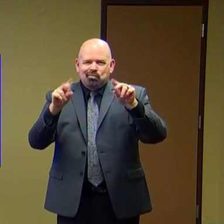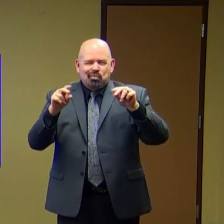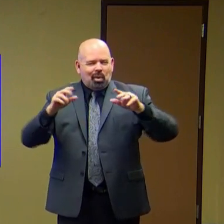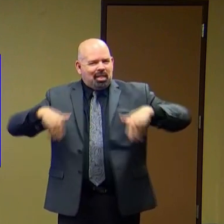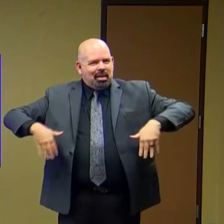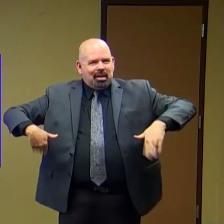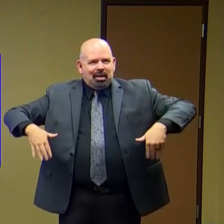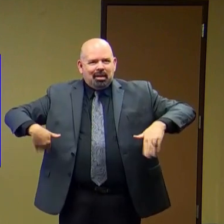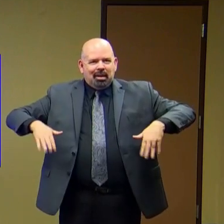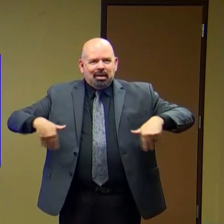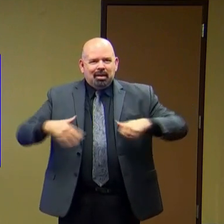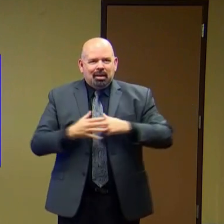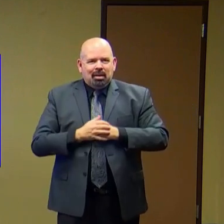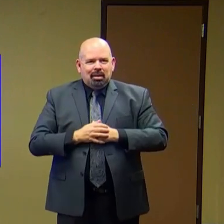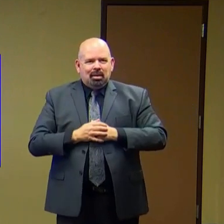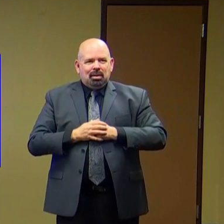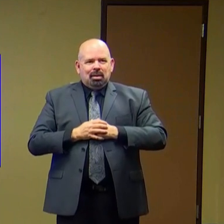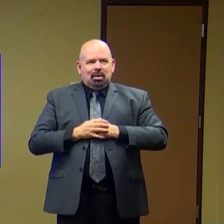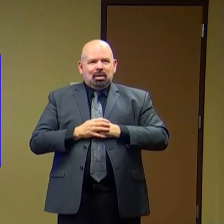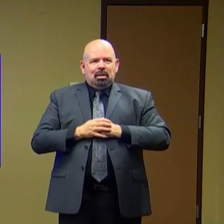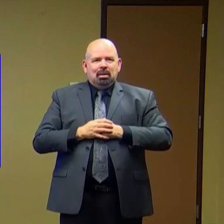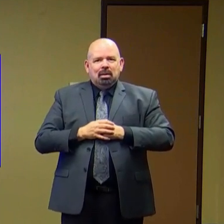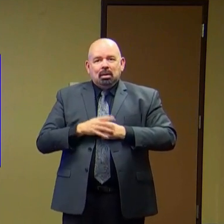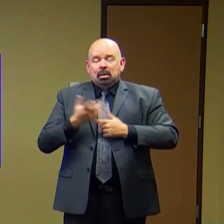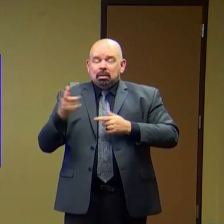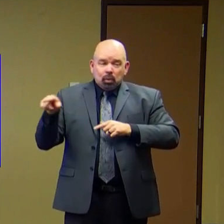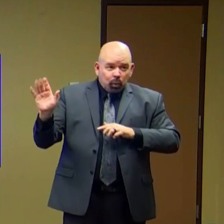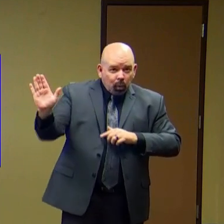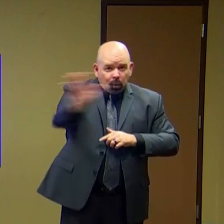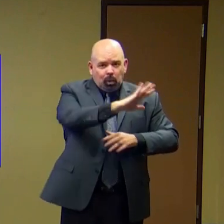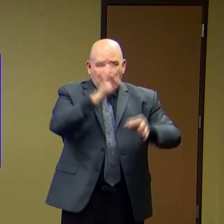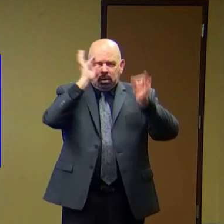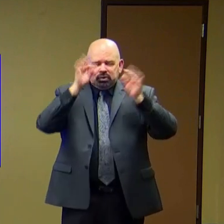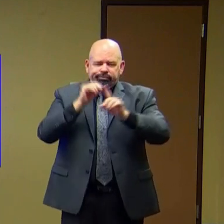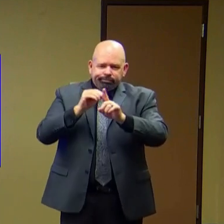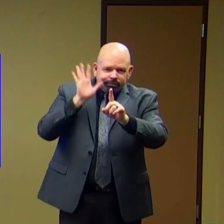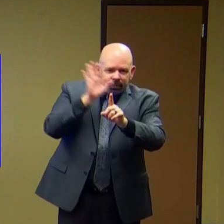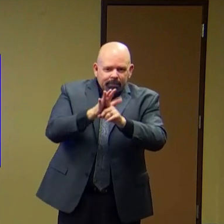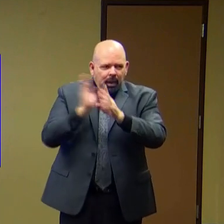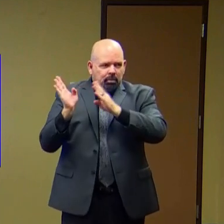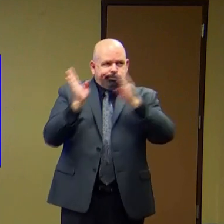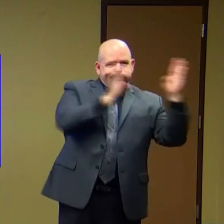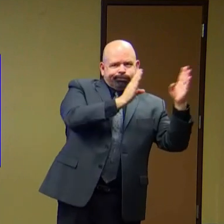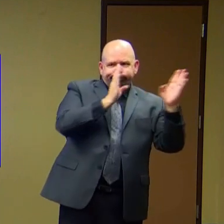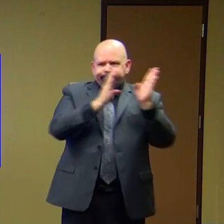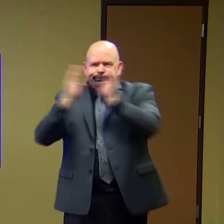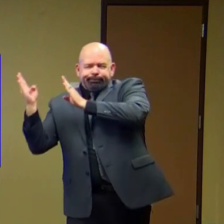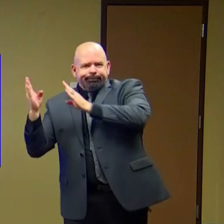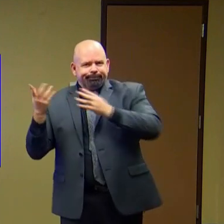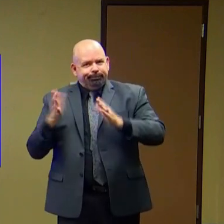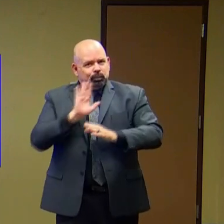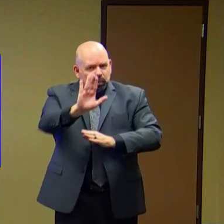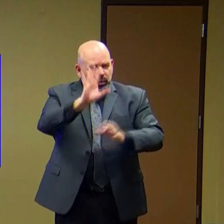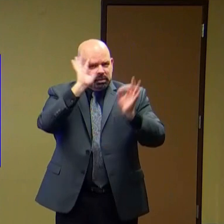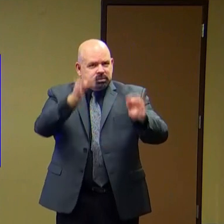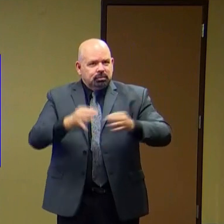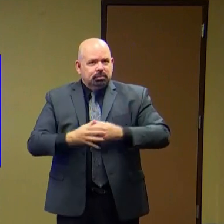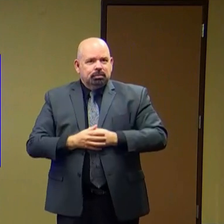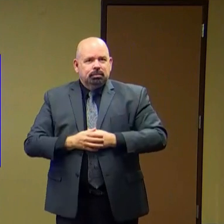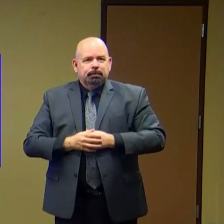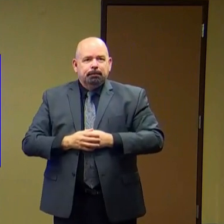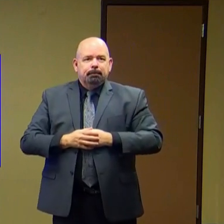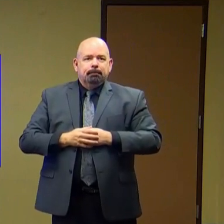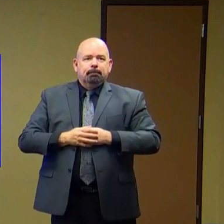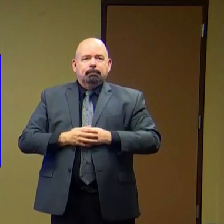I know that was a tough thing, but that was a unanimous recommendation from our health experts. Now I want to talk to you